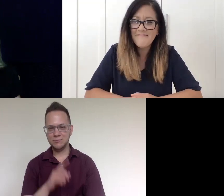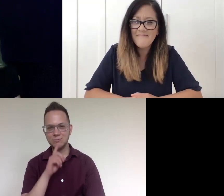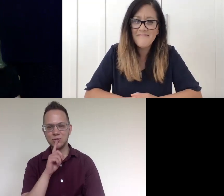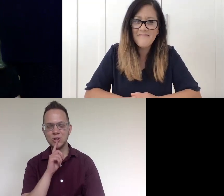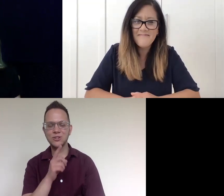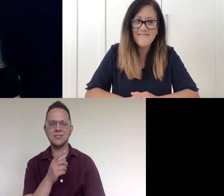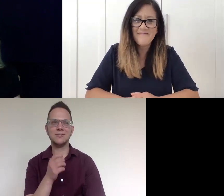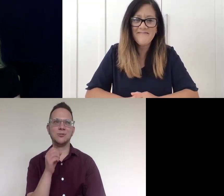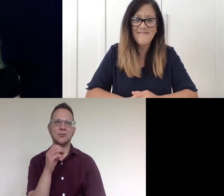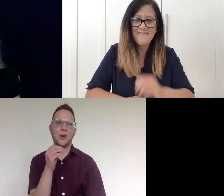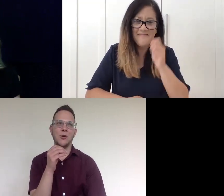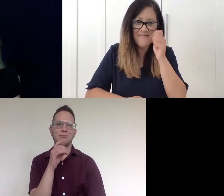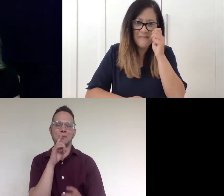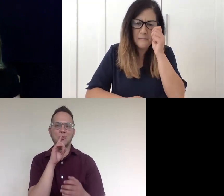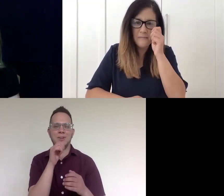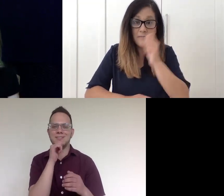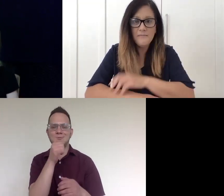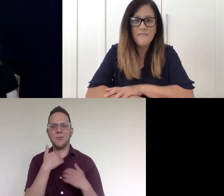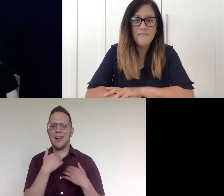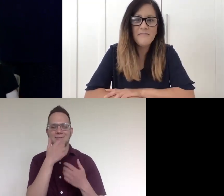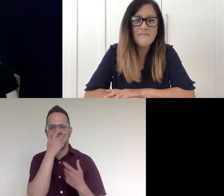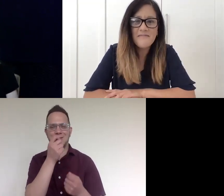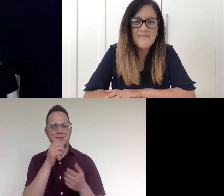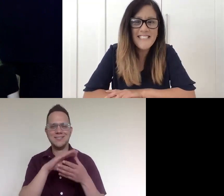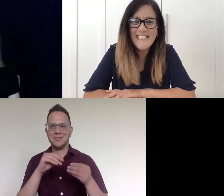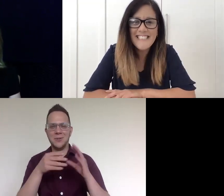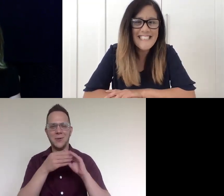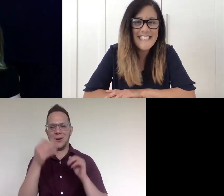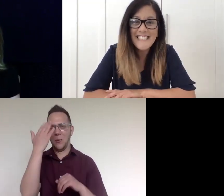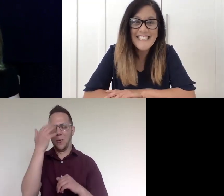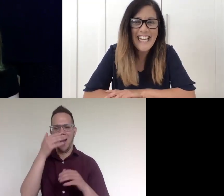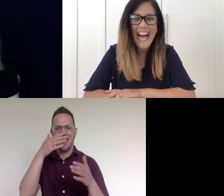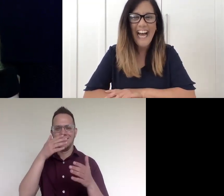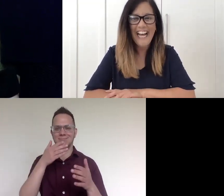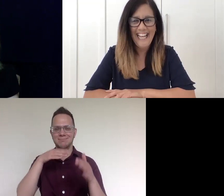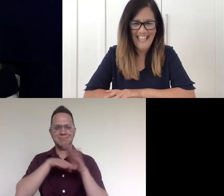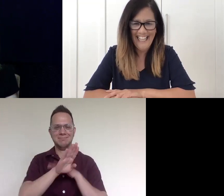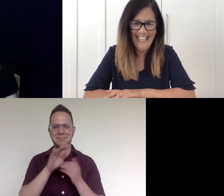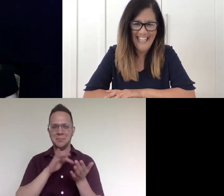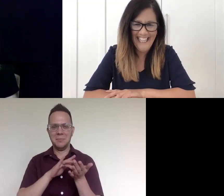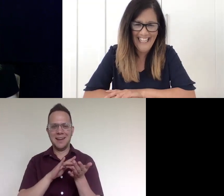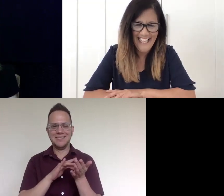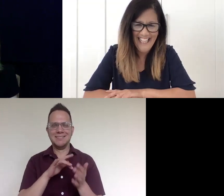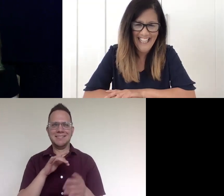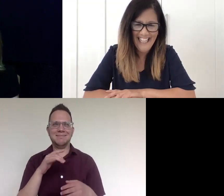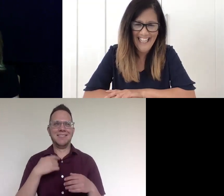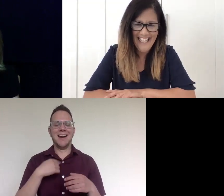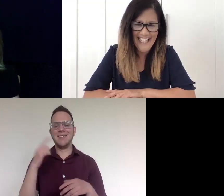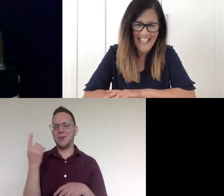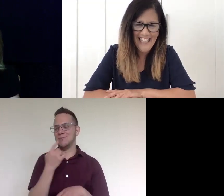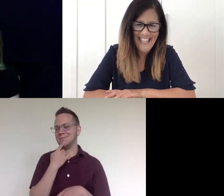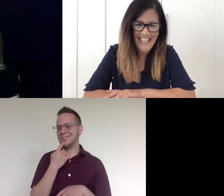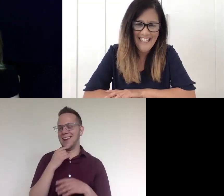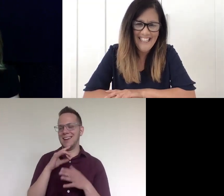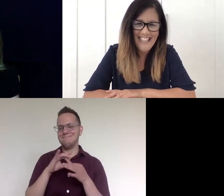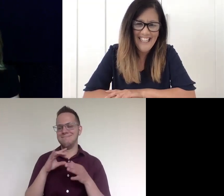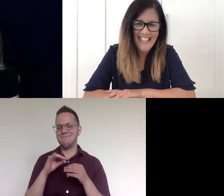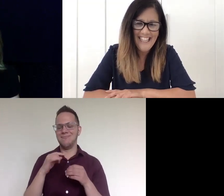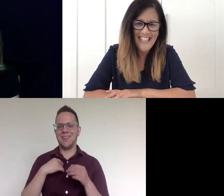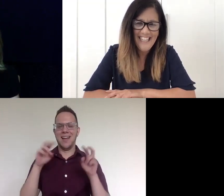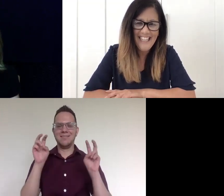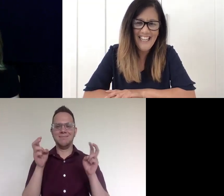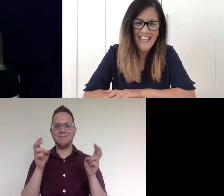and how you got into healthcare professions in the first place. Well, my story is really not that interesting. The way I